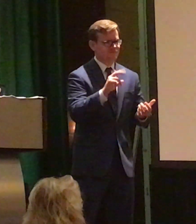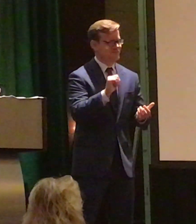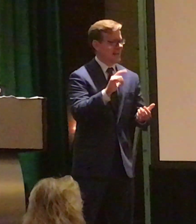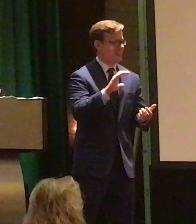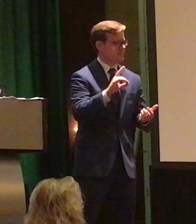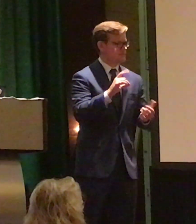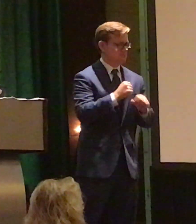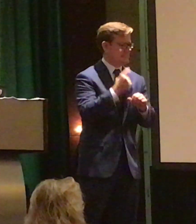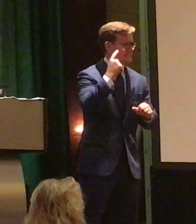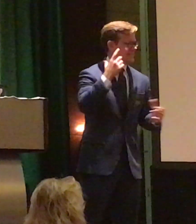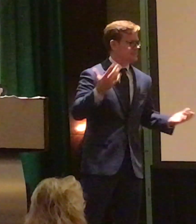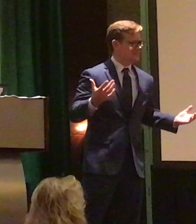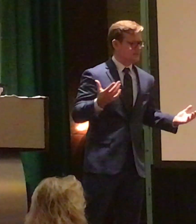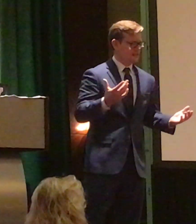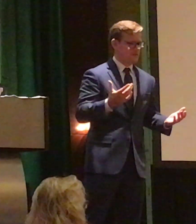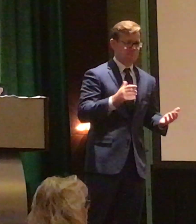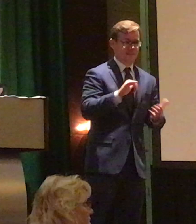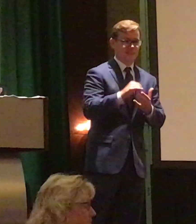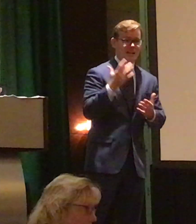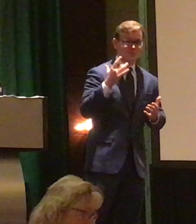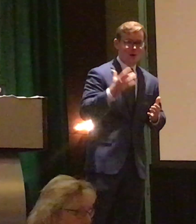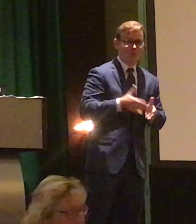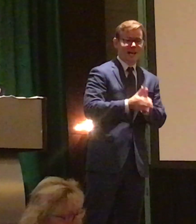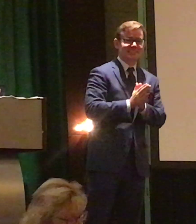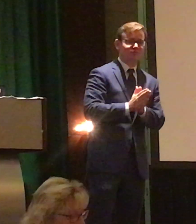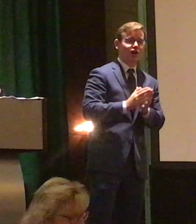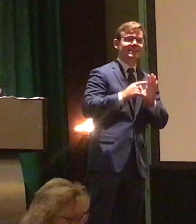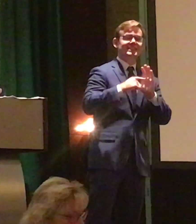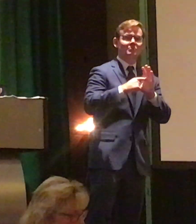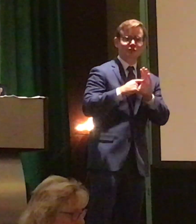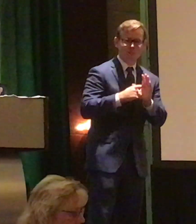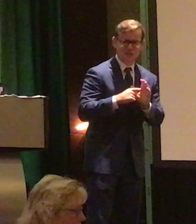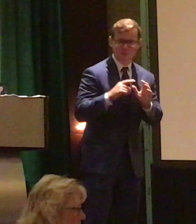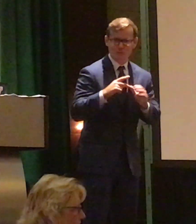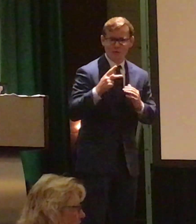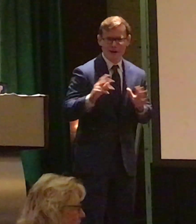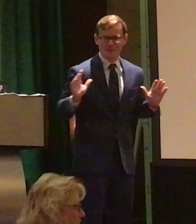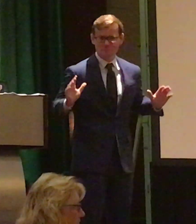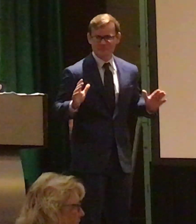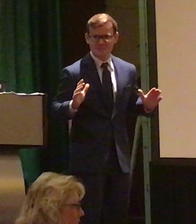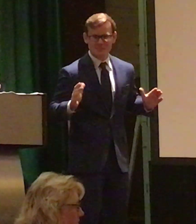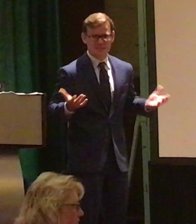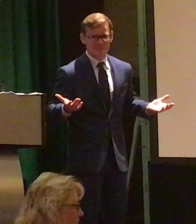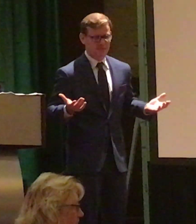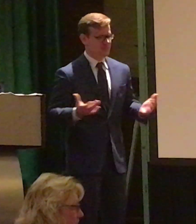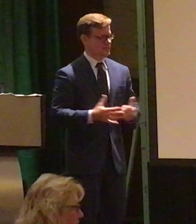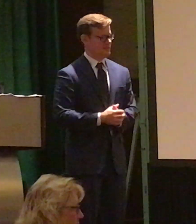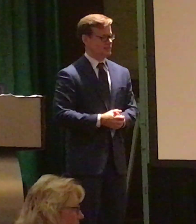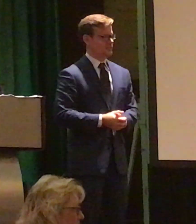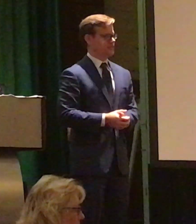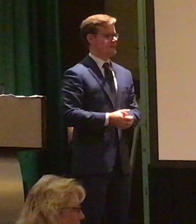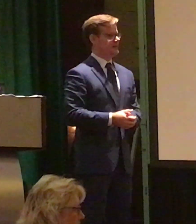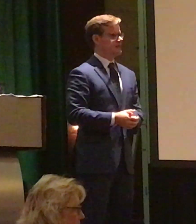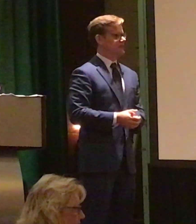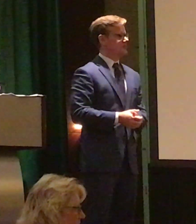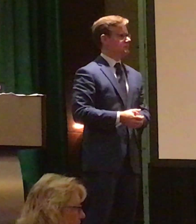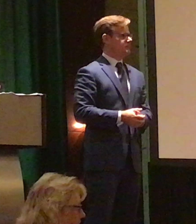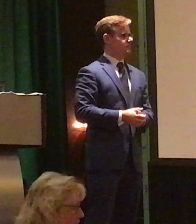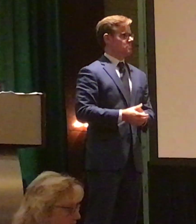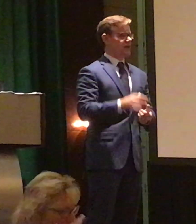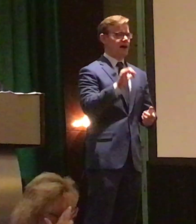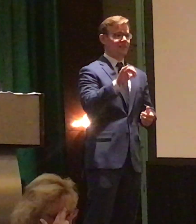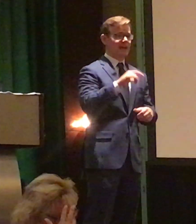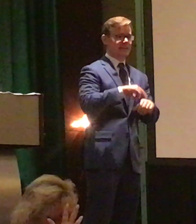And that argument is a valid one. It makes sense. And that's the reason why we asked for a